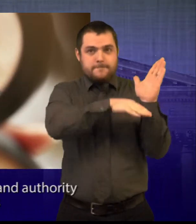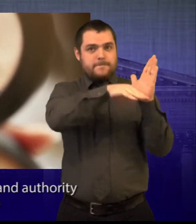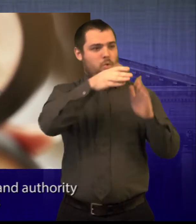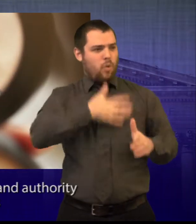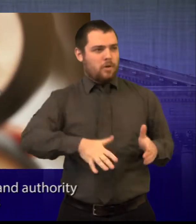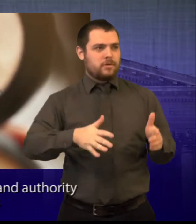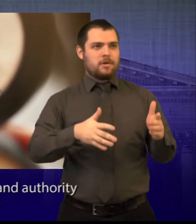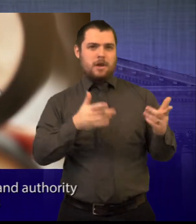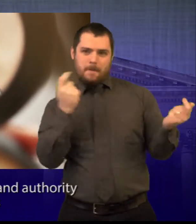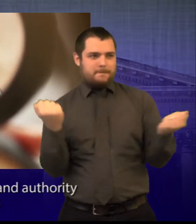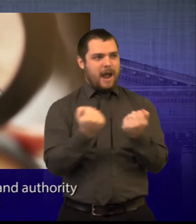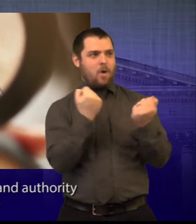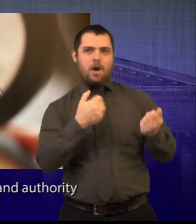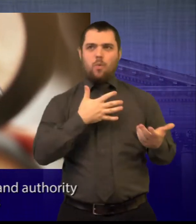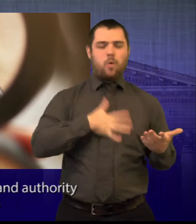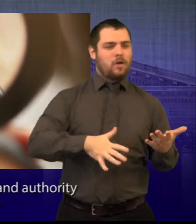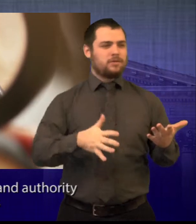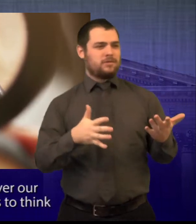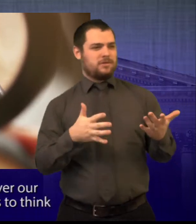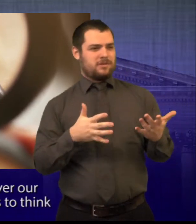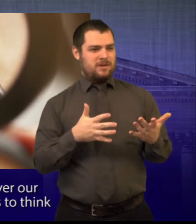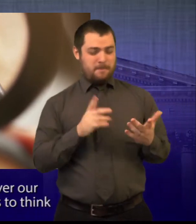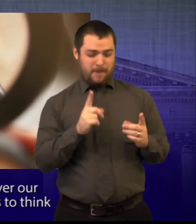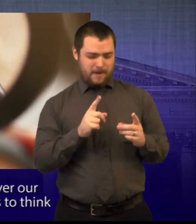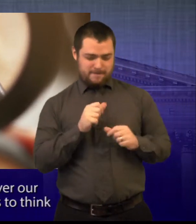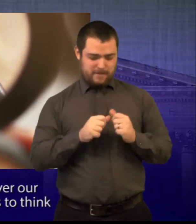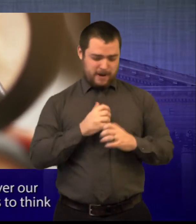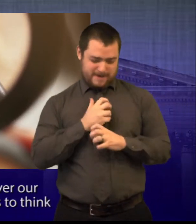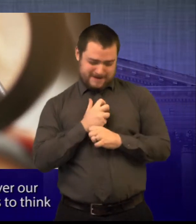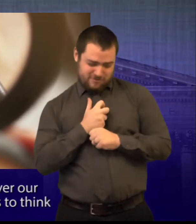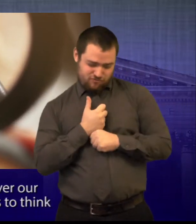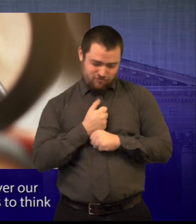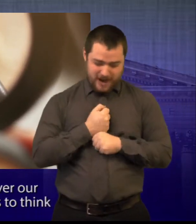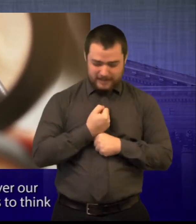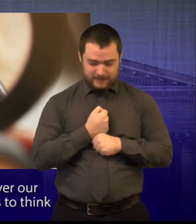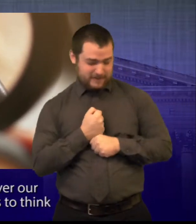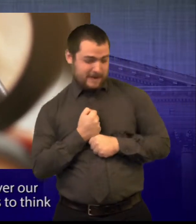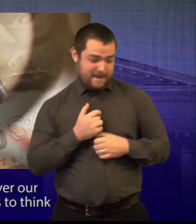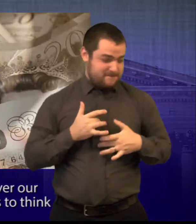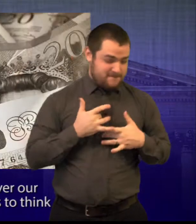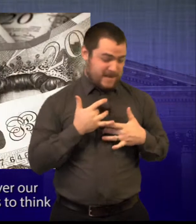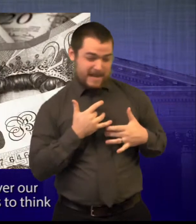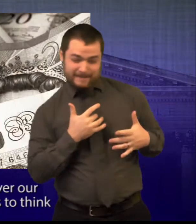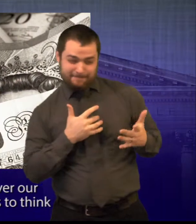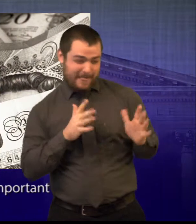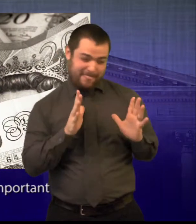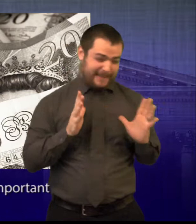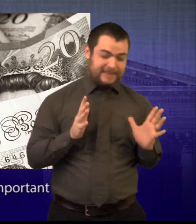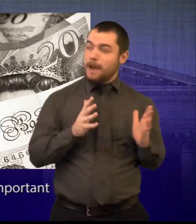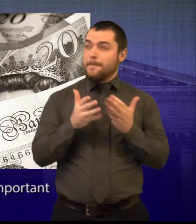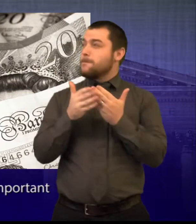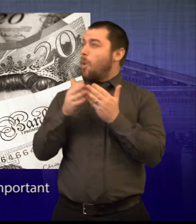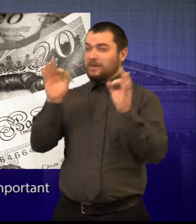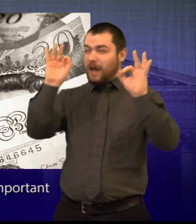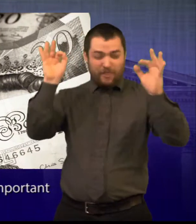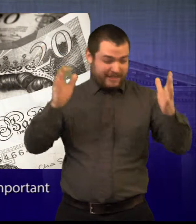and authority put a tension into us which at times may take over our nervous system and cause us to think that there